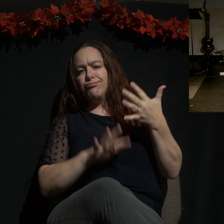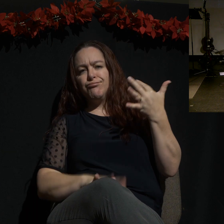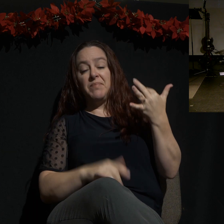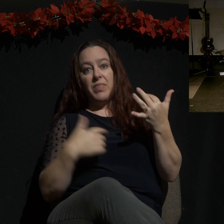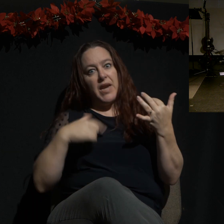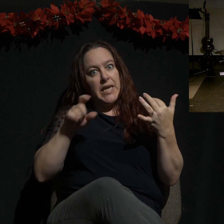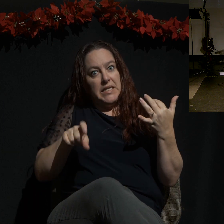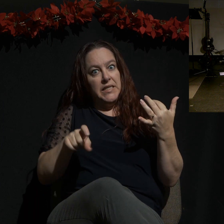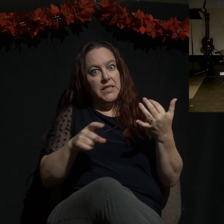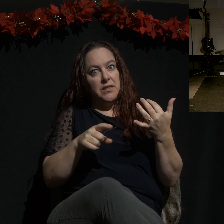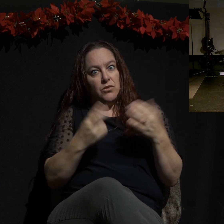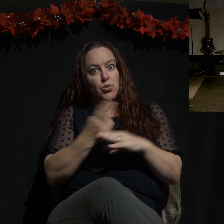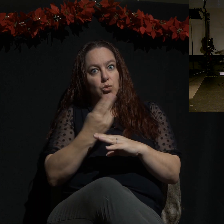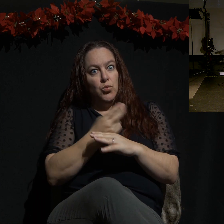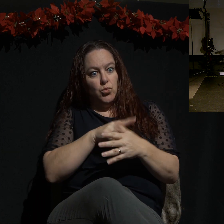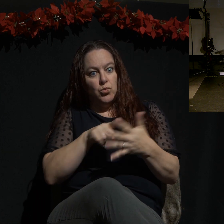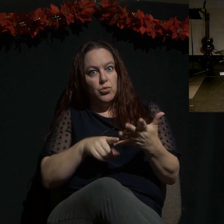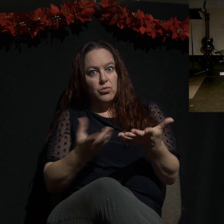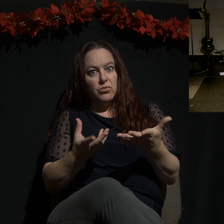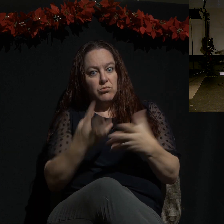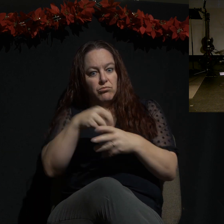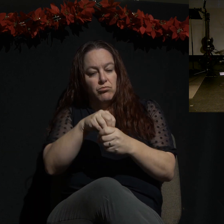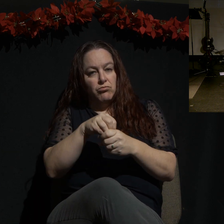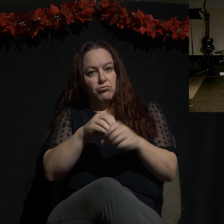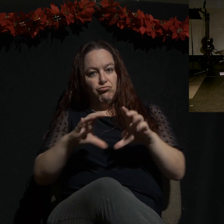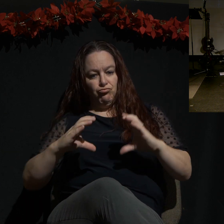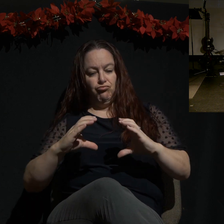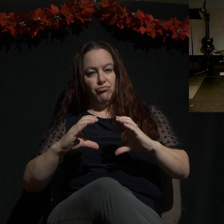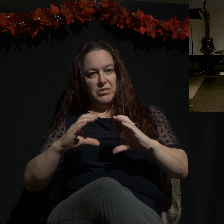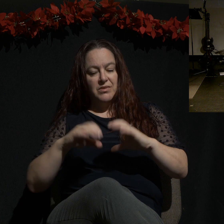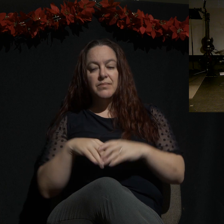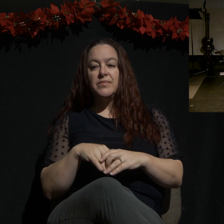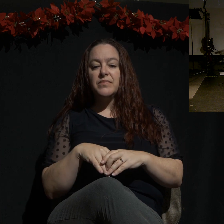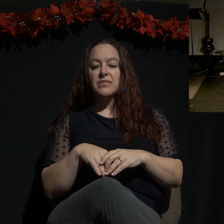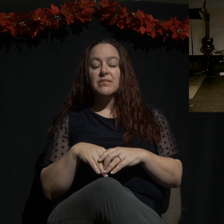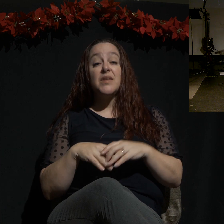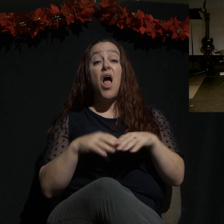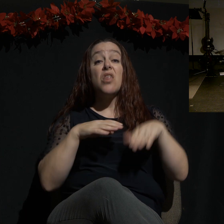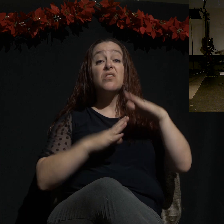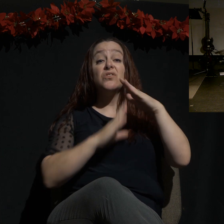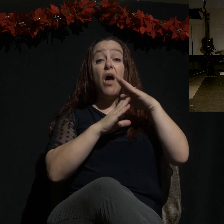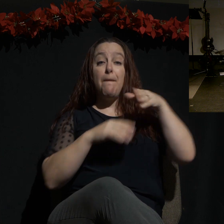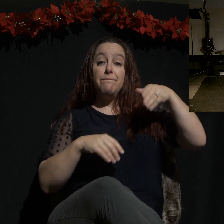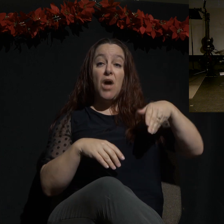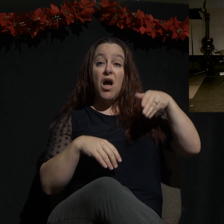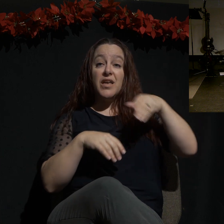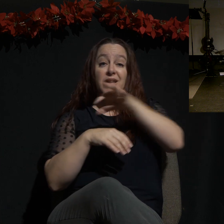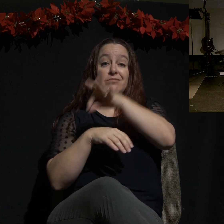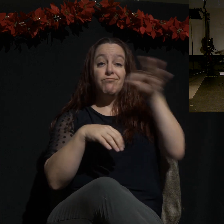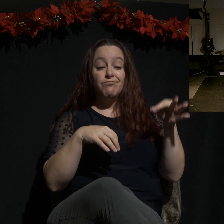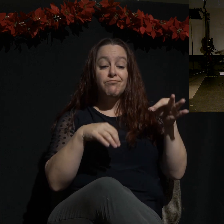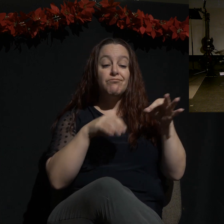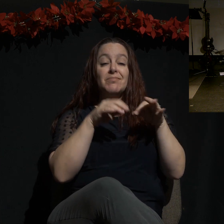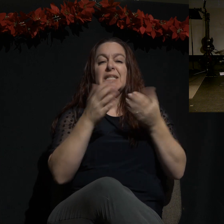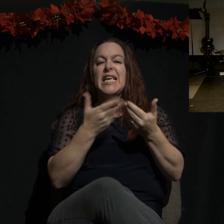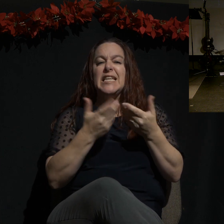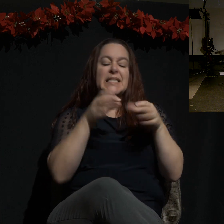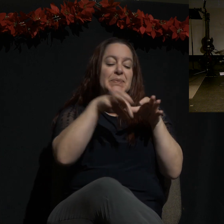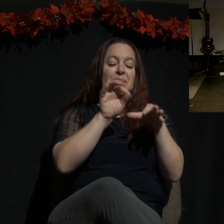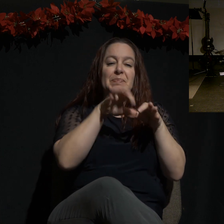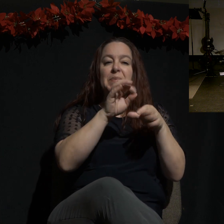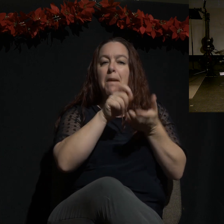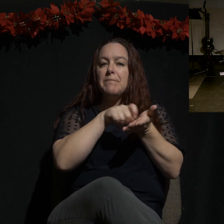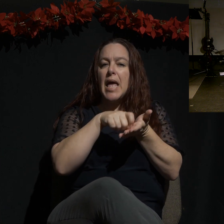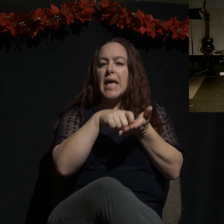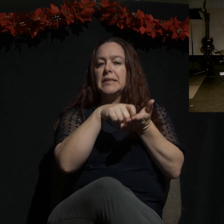that I need. I have this pocket on the top, so I can easily access my pens and pencils. I